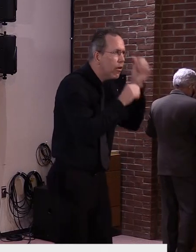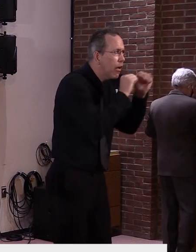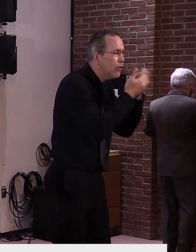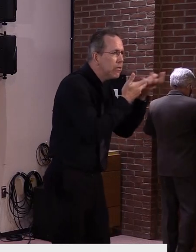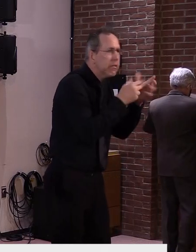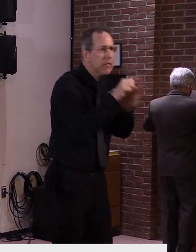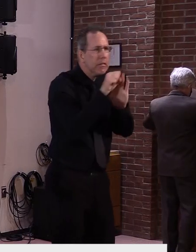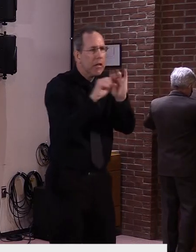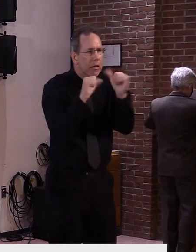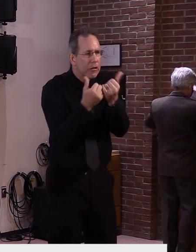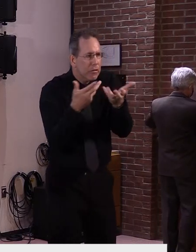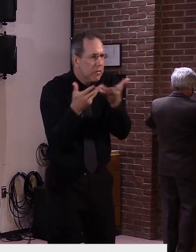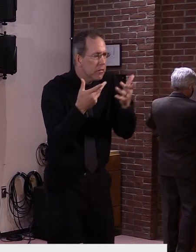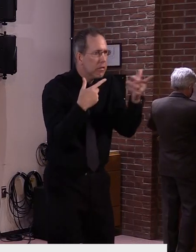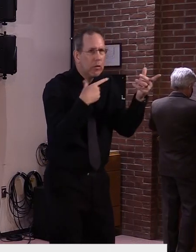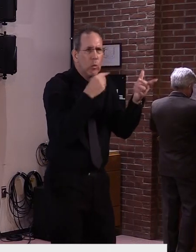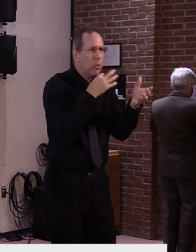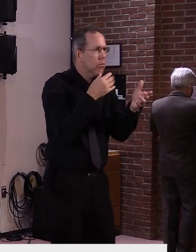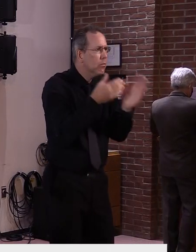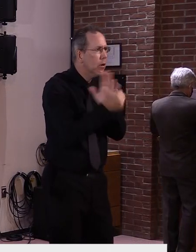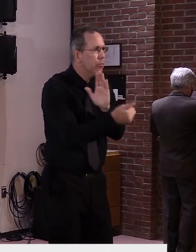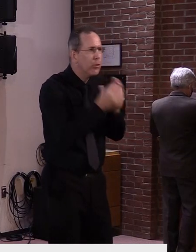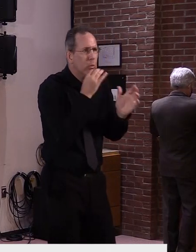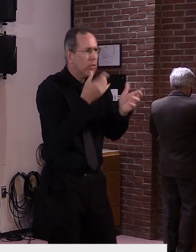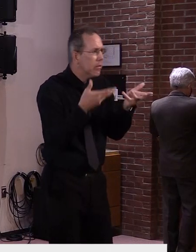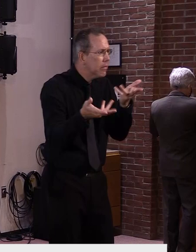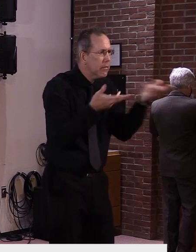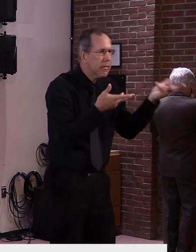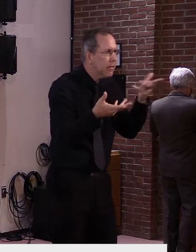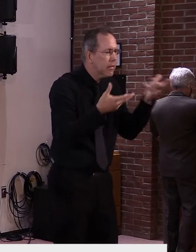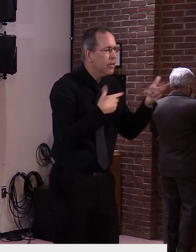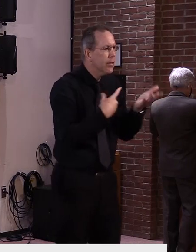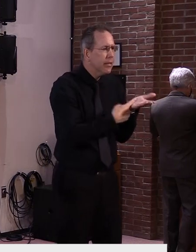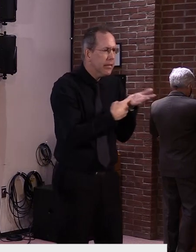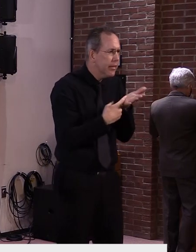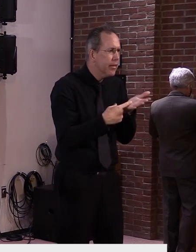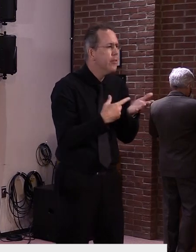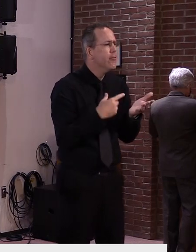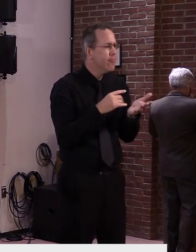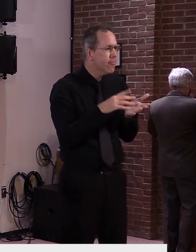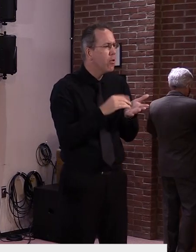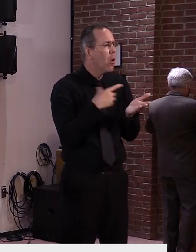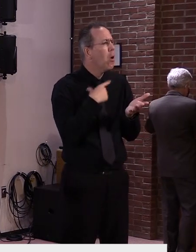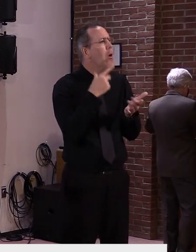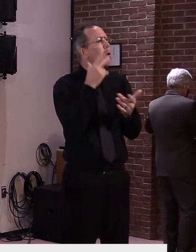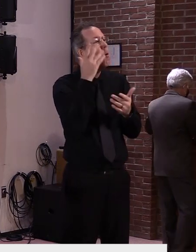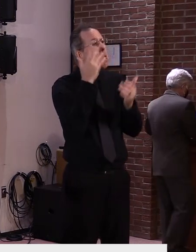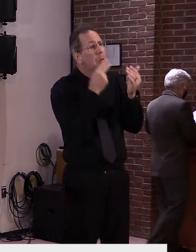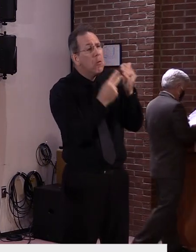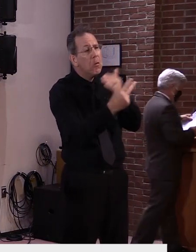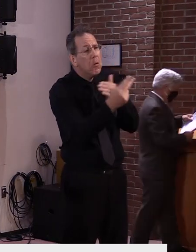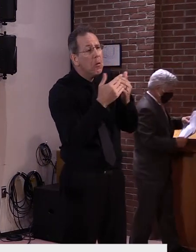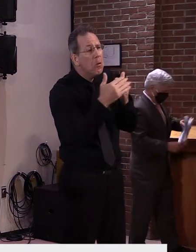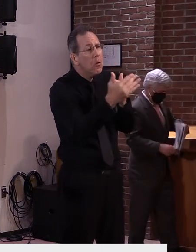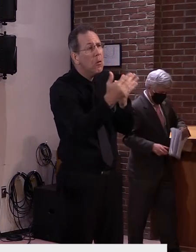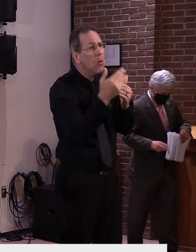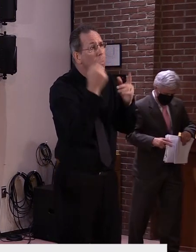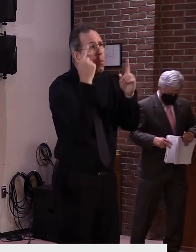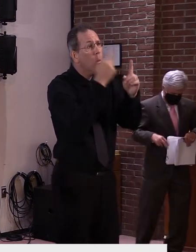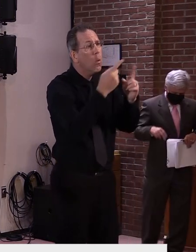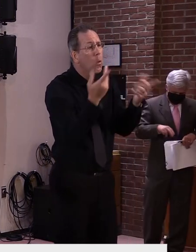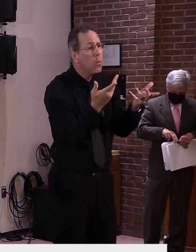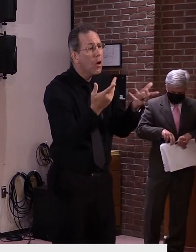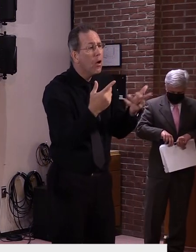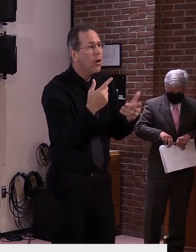last 2 months. So I don't know if we have a, you know, our long-term strategy is obviously to have a vaccine where we don't have to